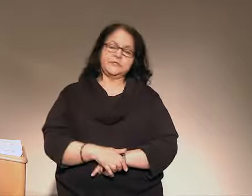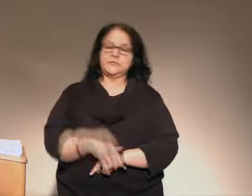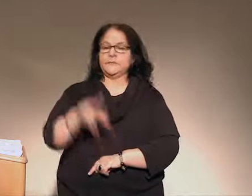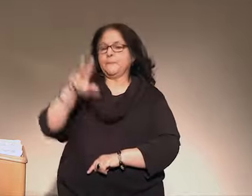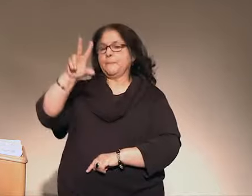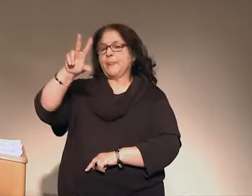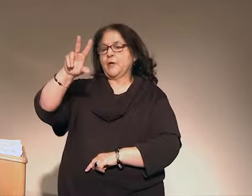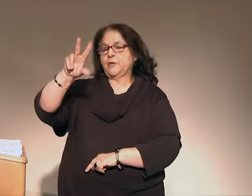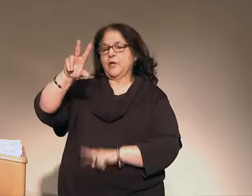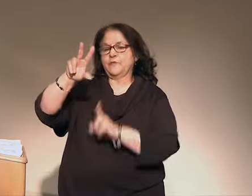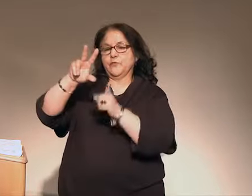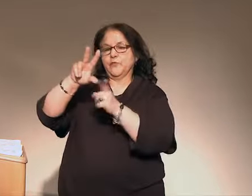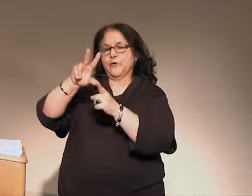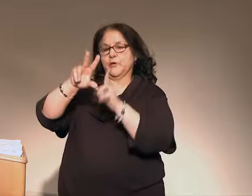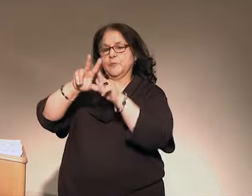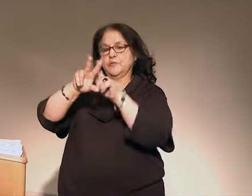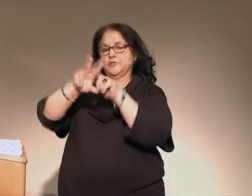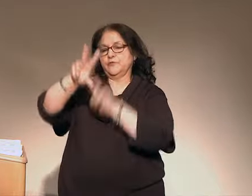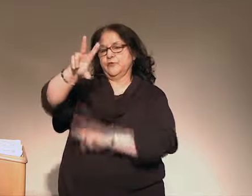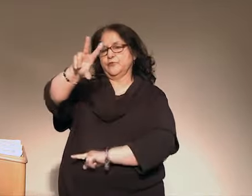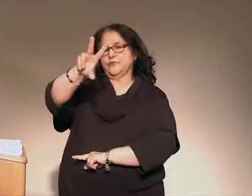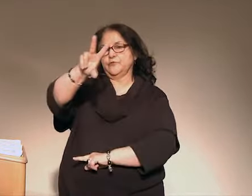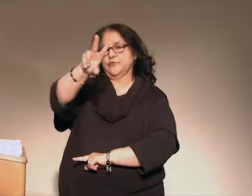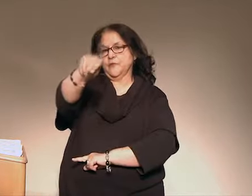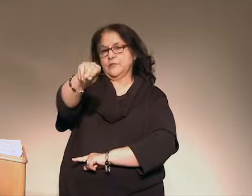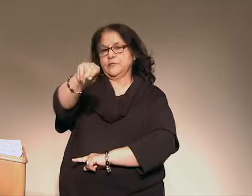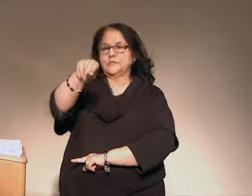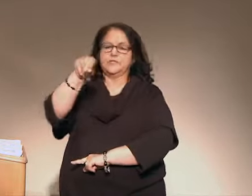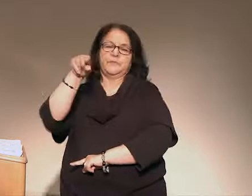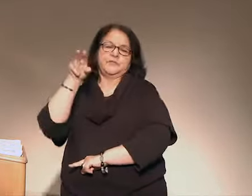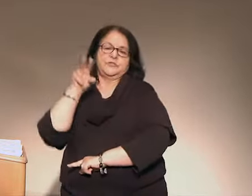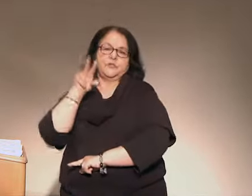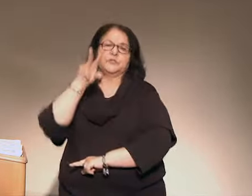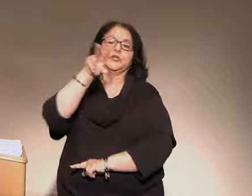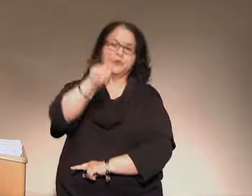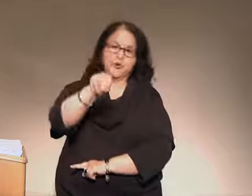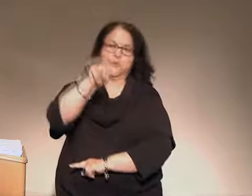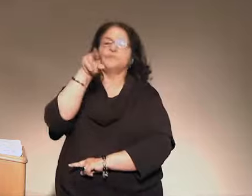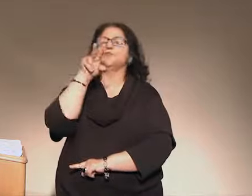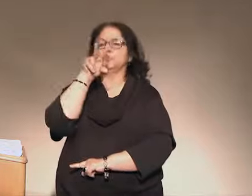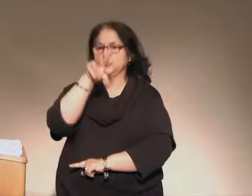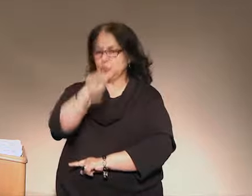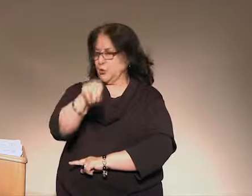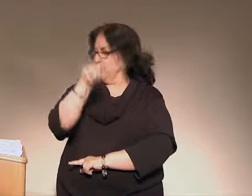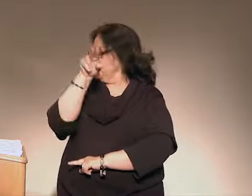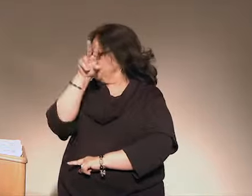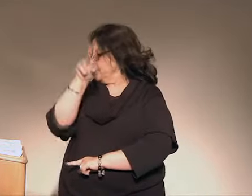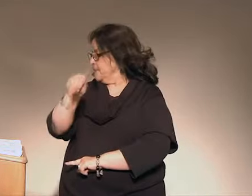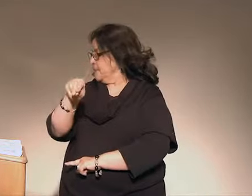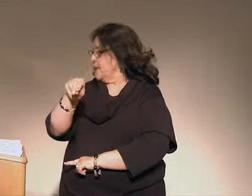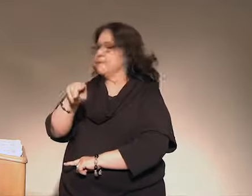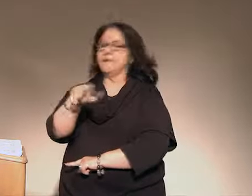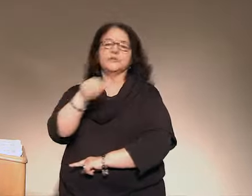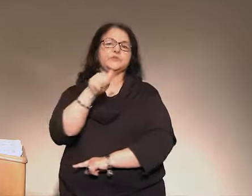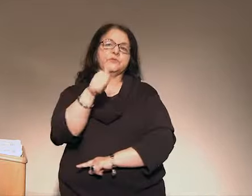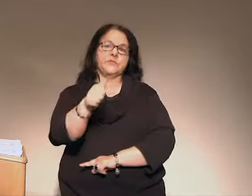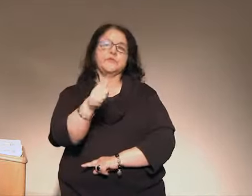responses. When you have your thumb and these two fingers forming this, and just imagine someone telling you no. So this is no. The next one is a thumb